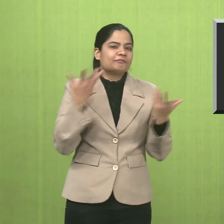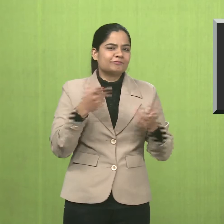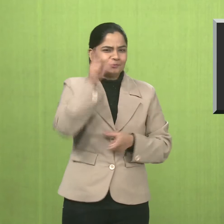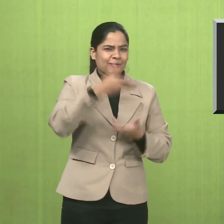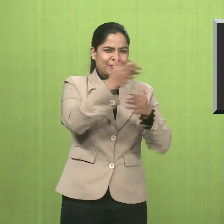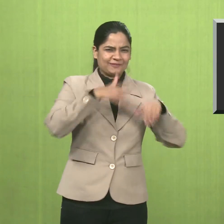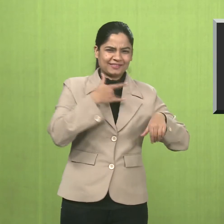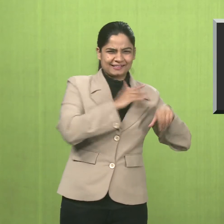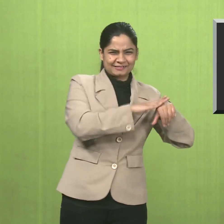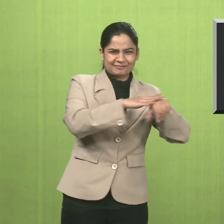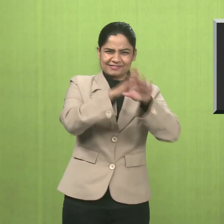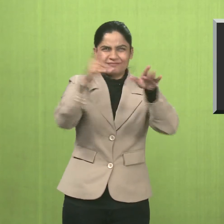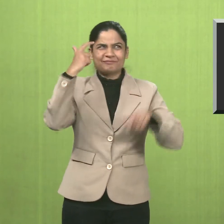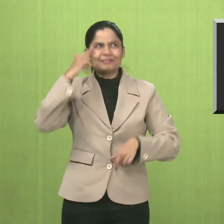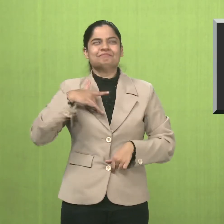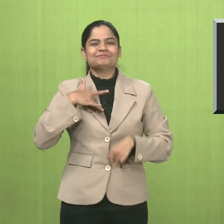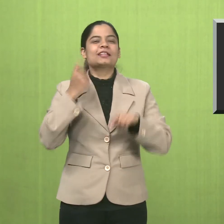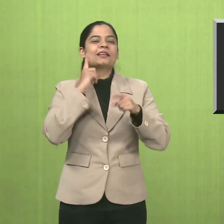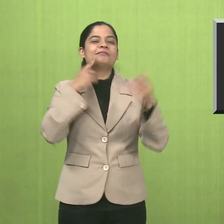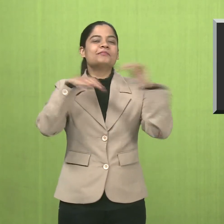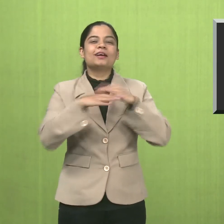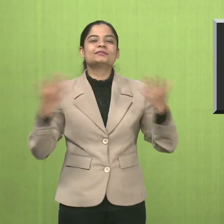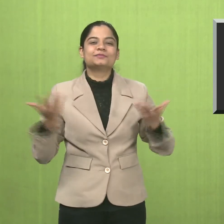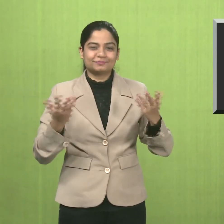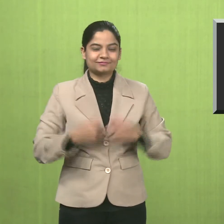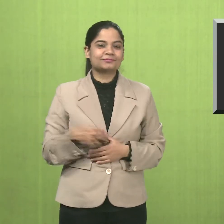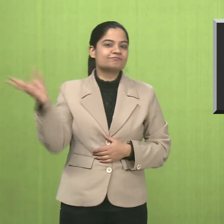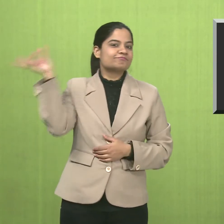deaf. You might all know about it. Deaf is someone who can't hear,